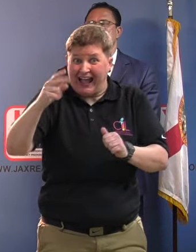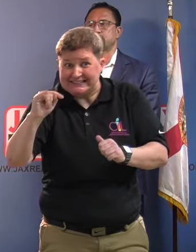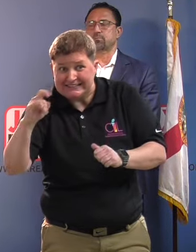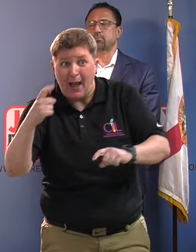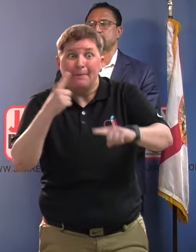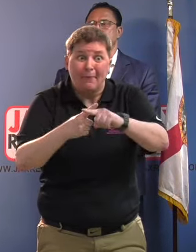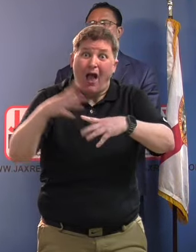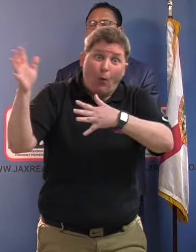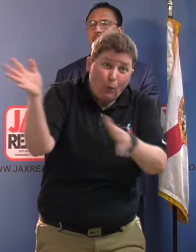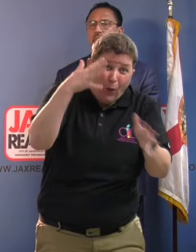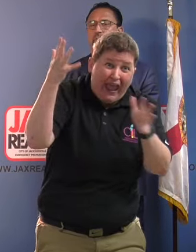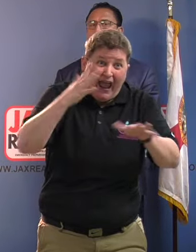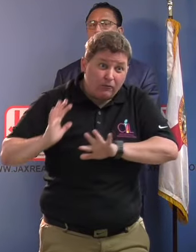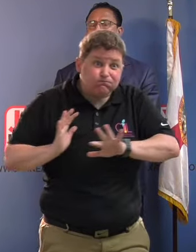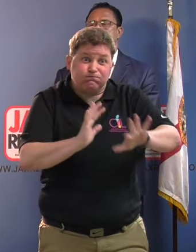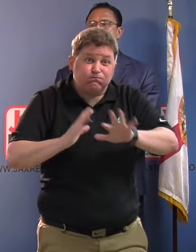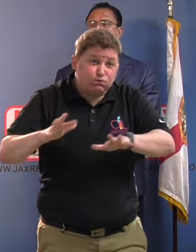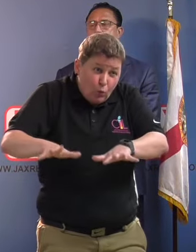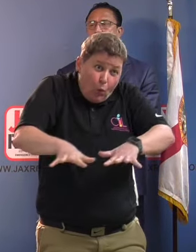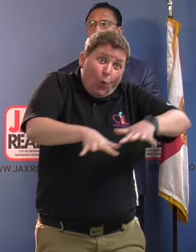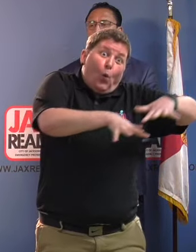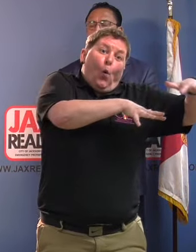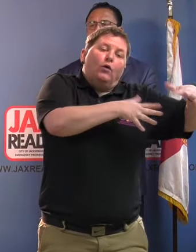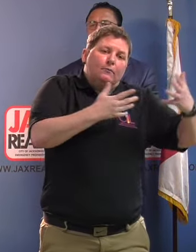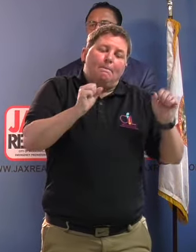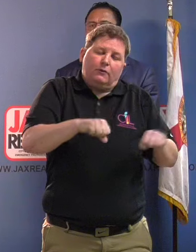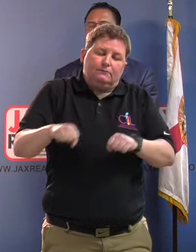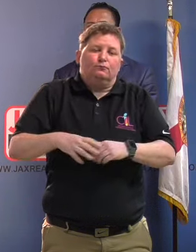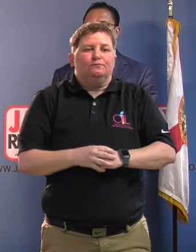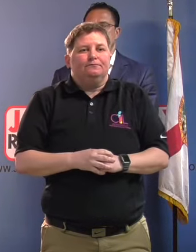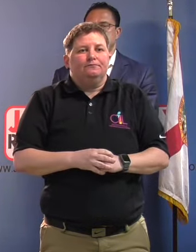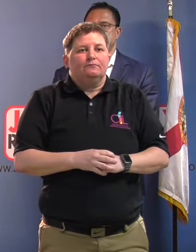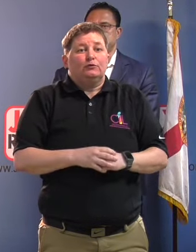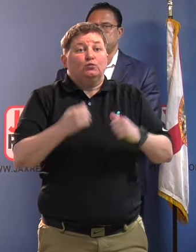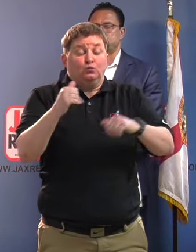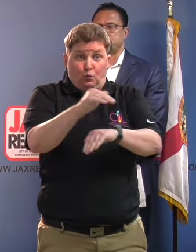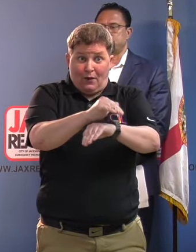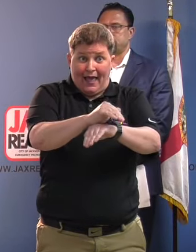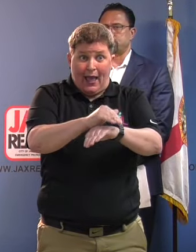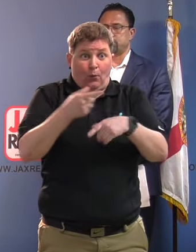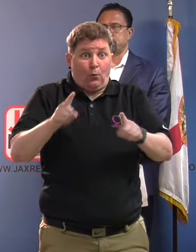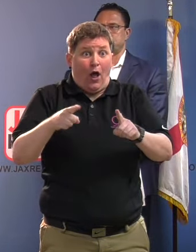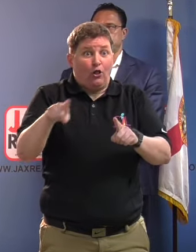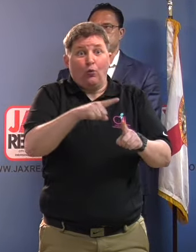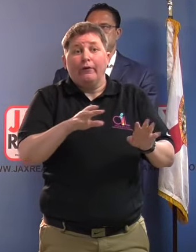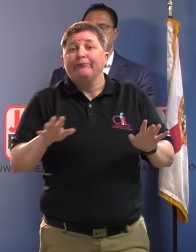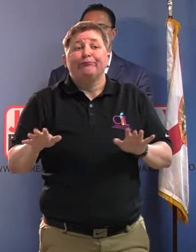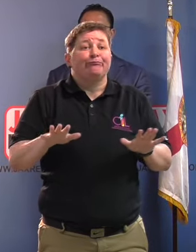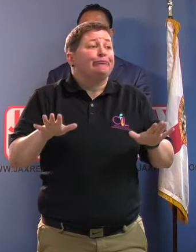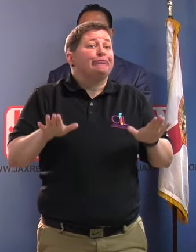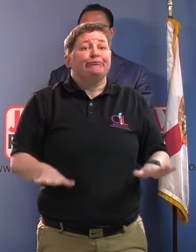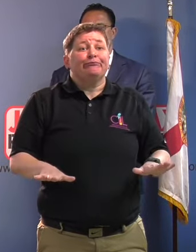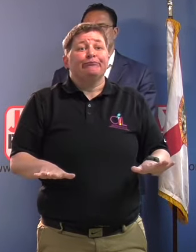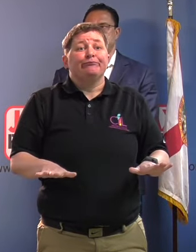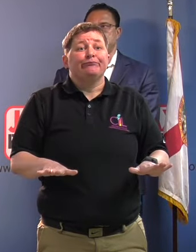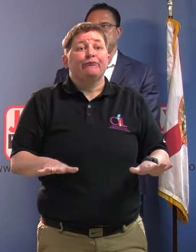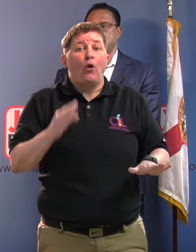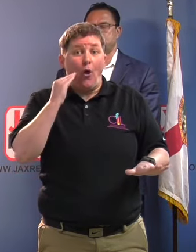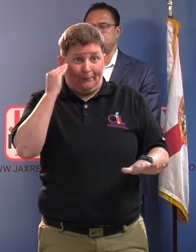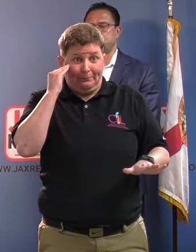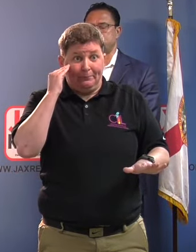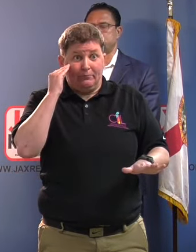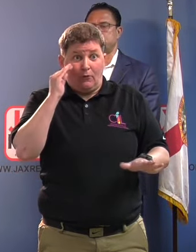really want to call attention to that as well. So tonight, as you're starting to hunker down in your shelter with the tornado threat and the